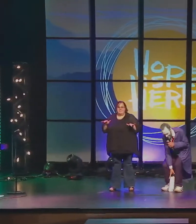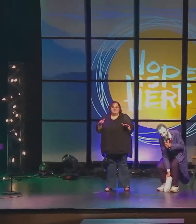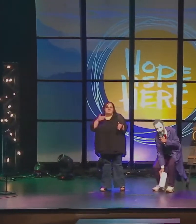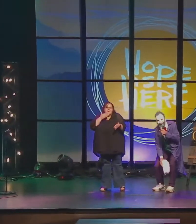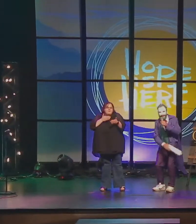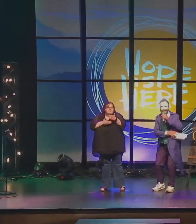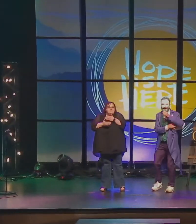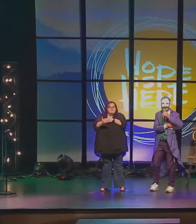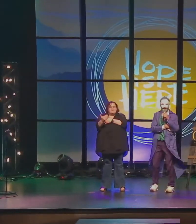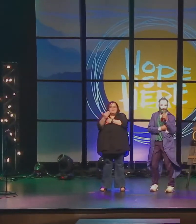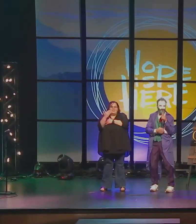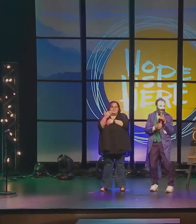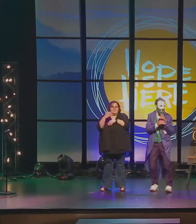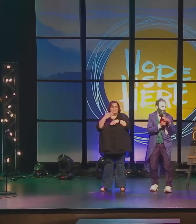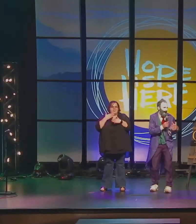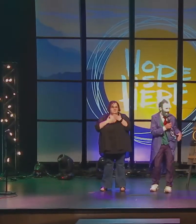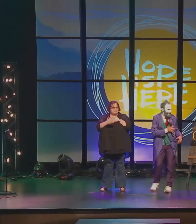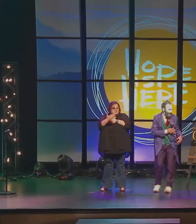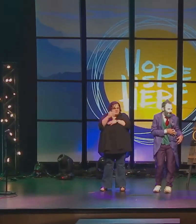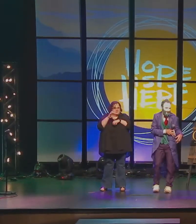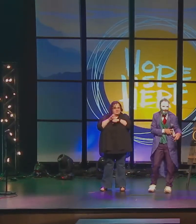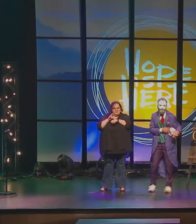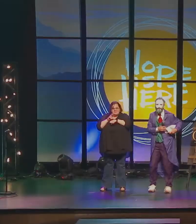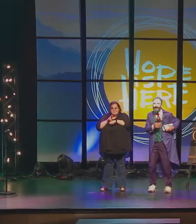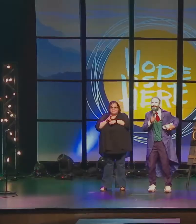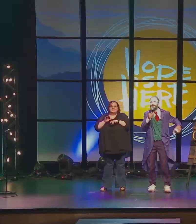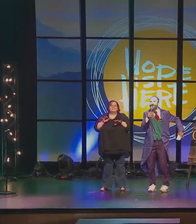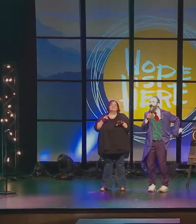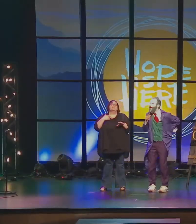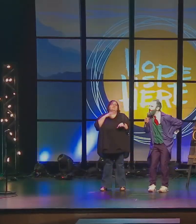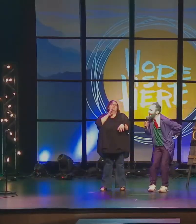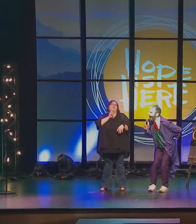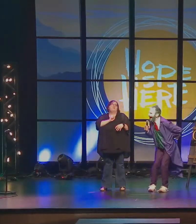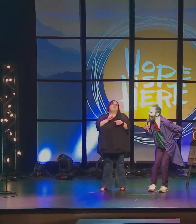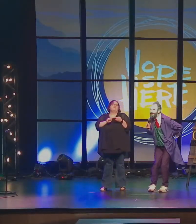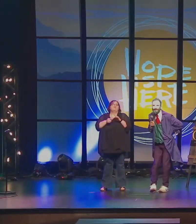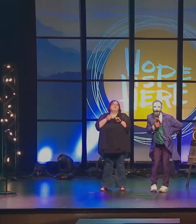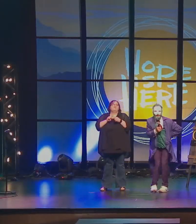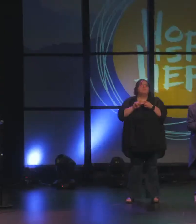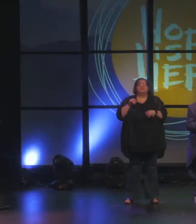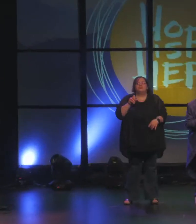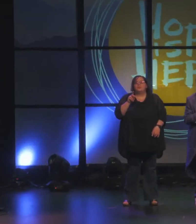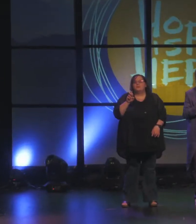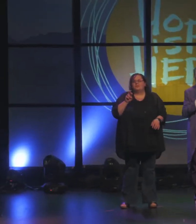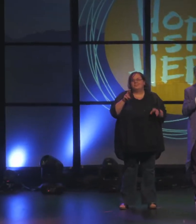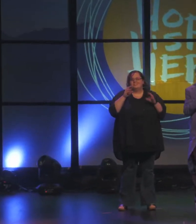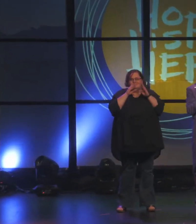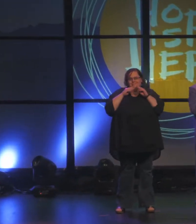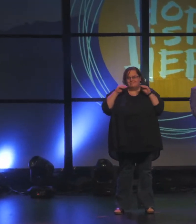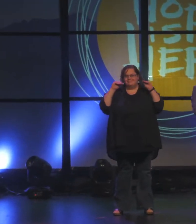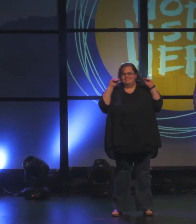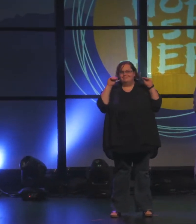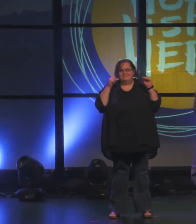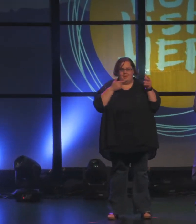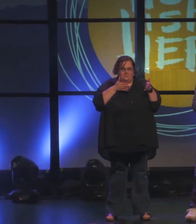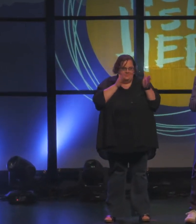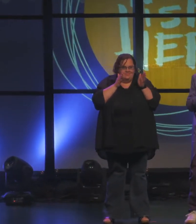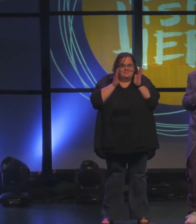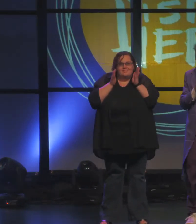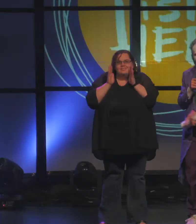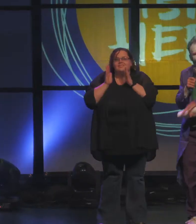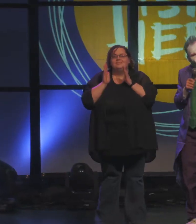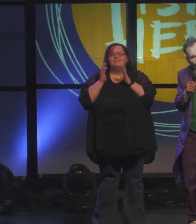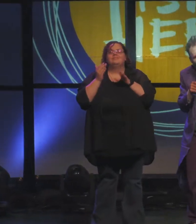Well, good morning. Good morning, Crossroads. It's your old pal, the Joker. Now, listen